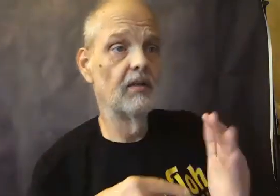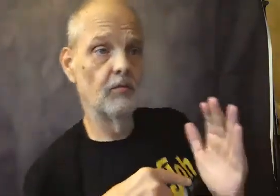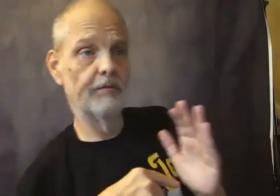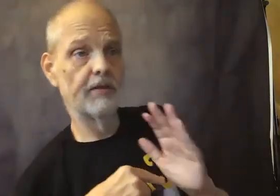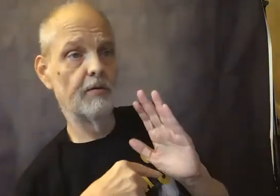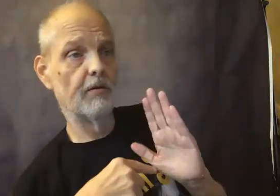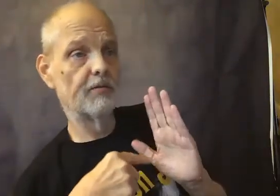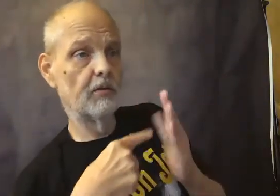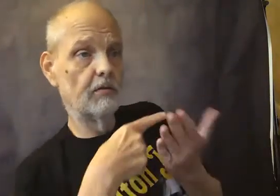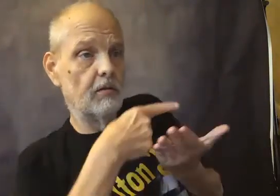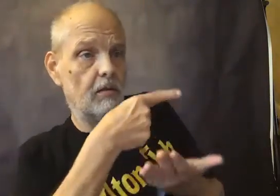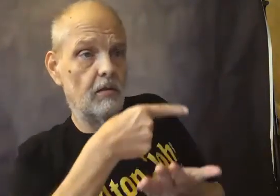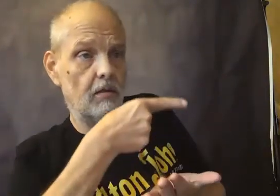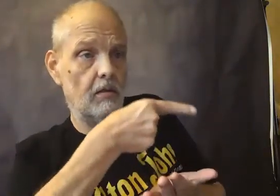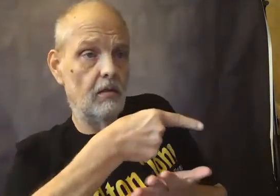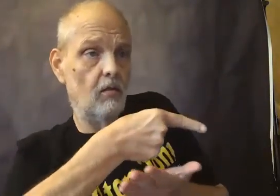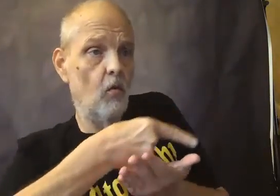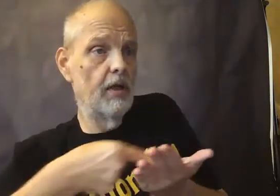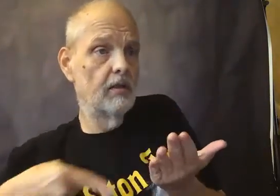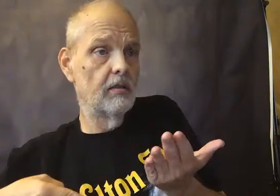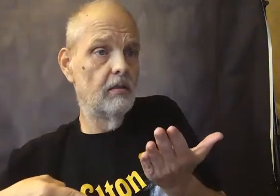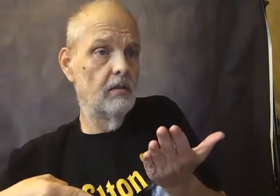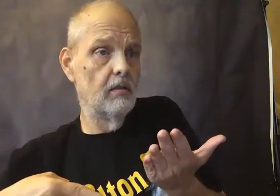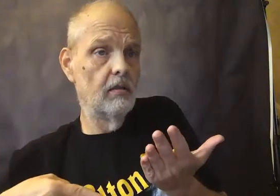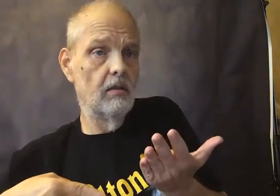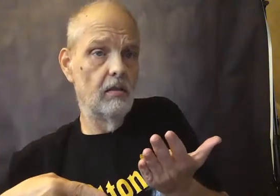What's this coming across from? What?